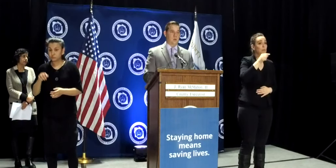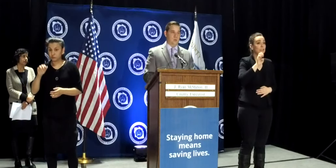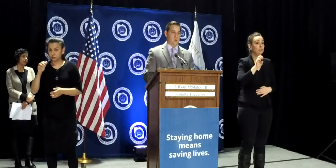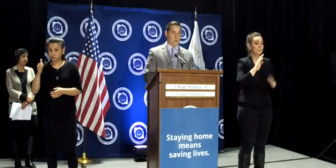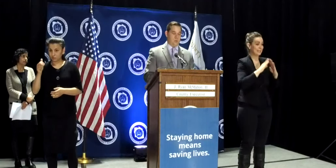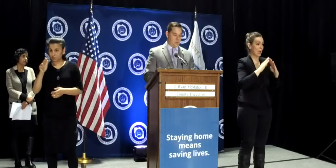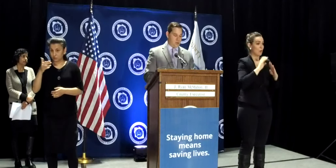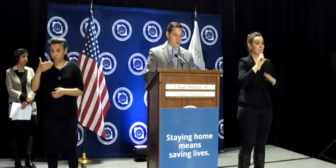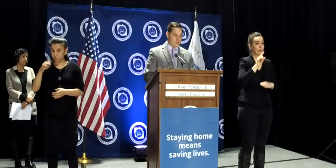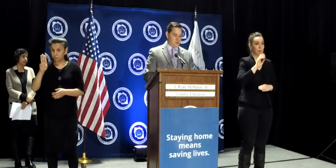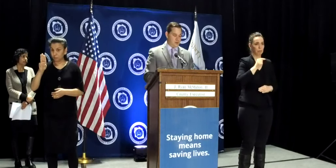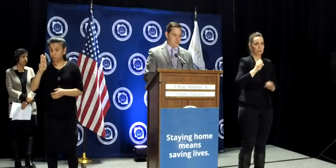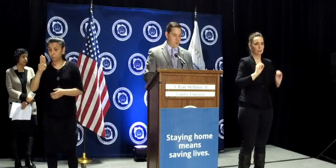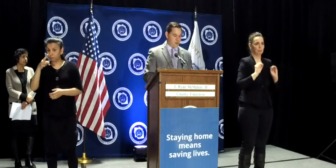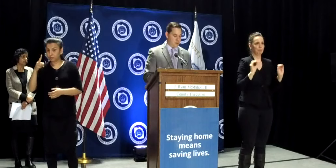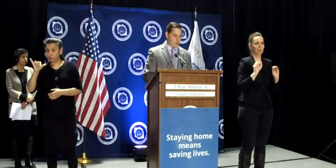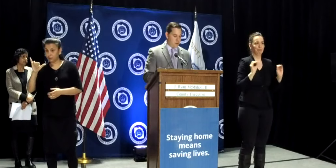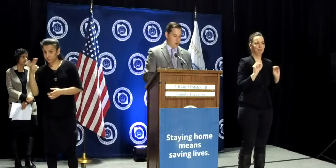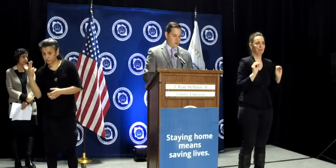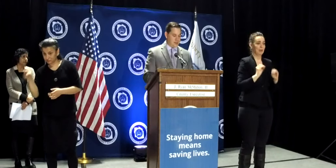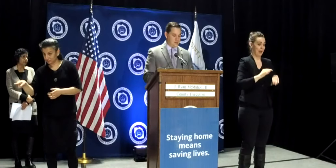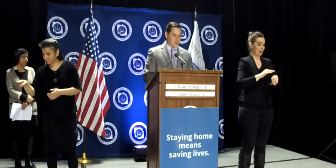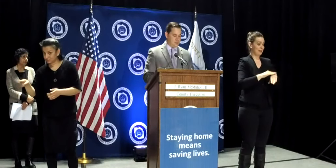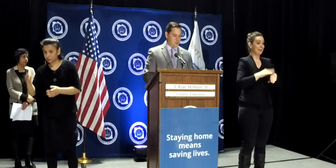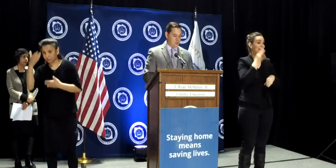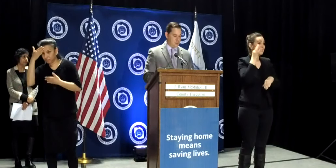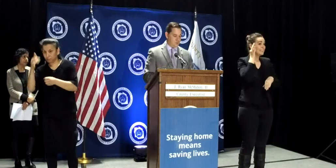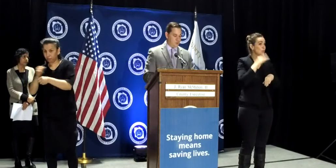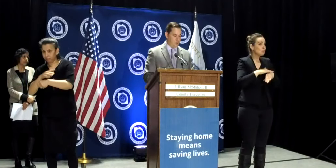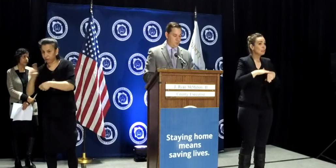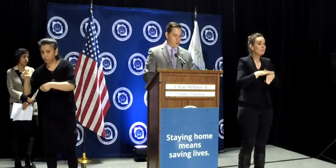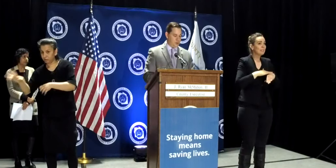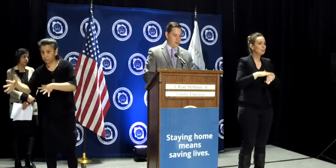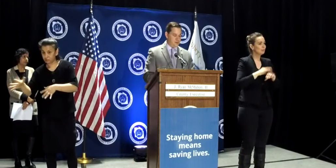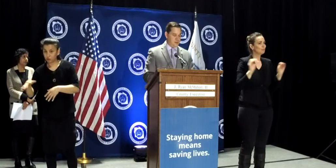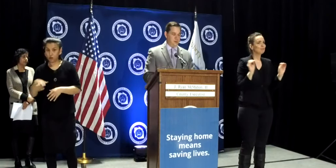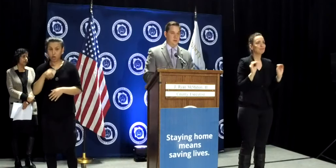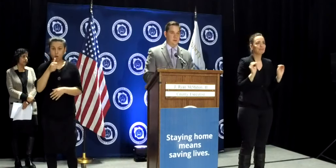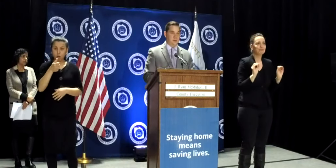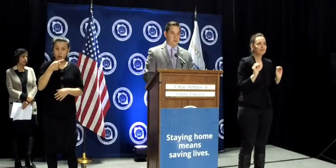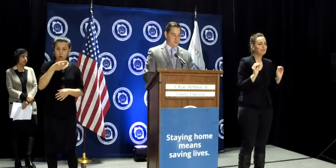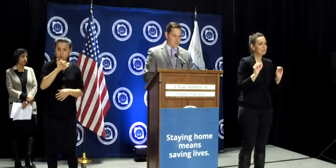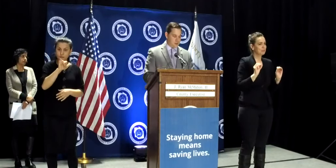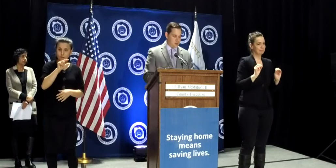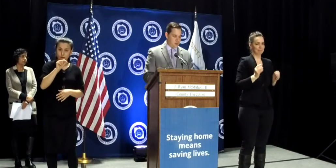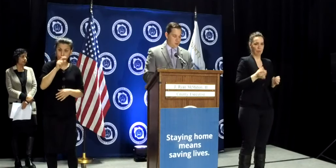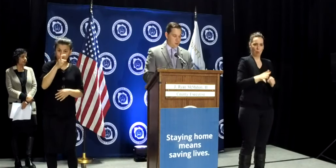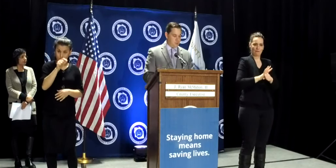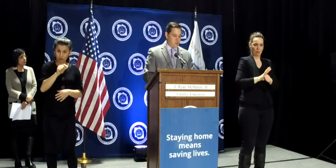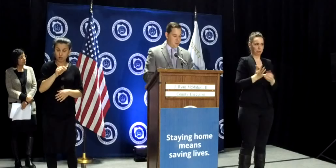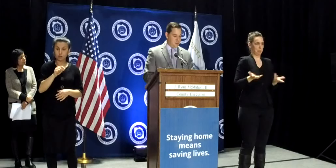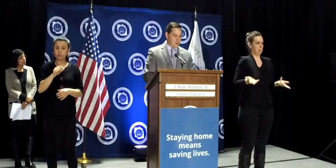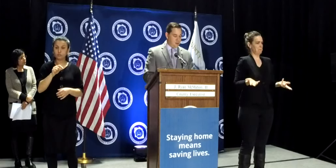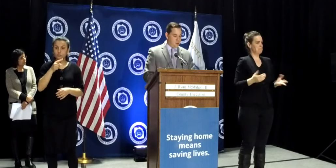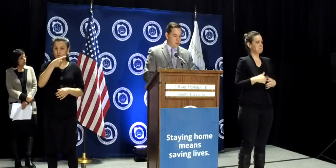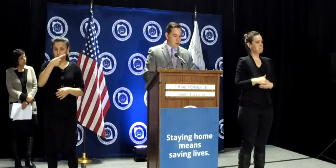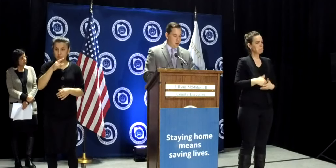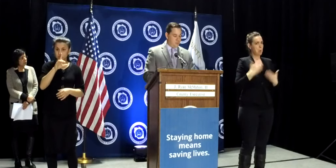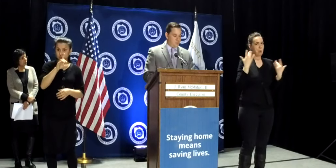right now, no cases that have been tested and confirmed. Not to say that there isn't cases there. There may